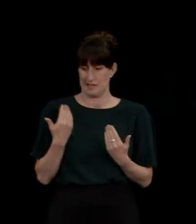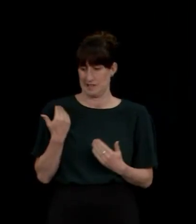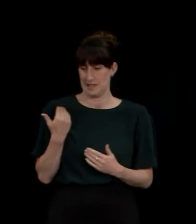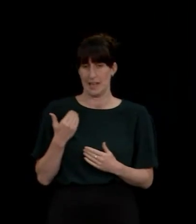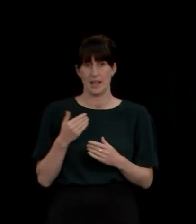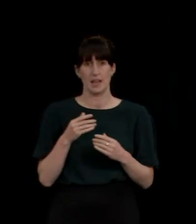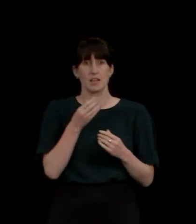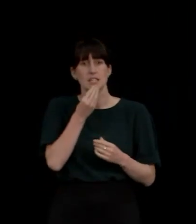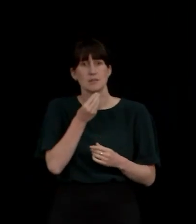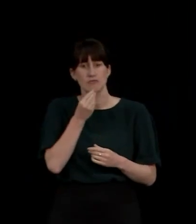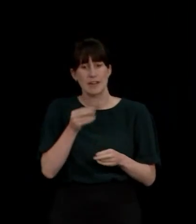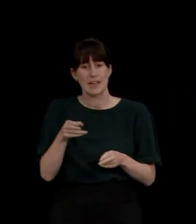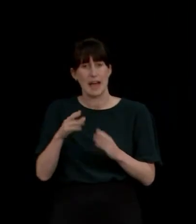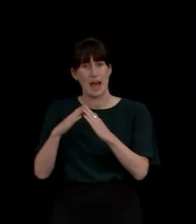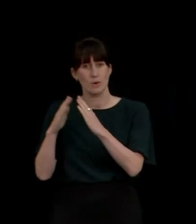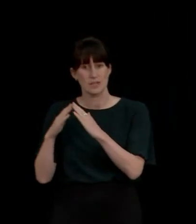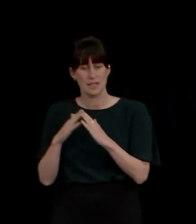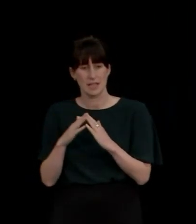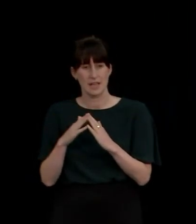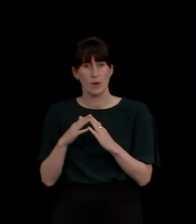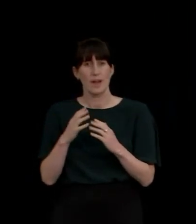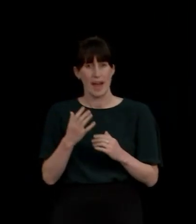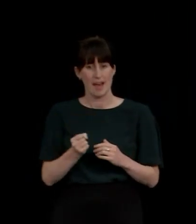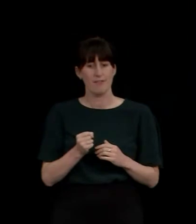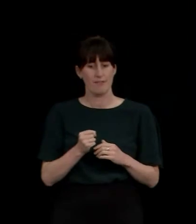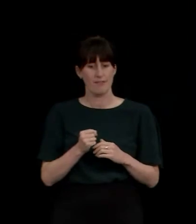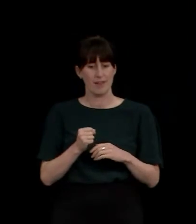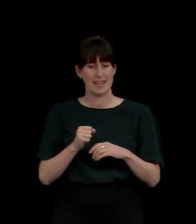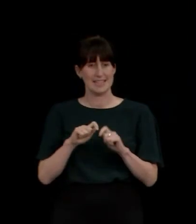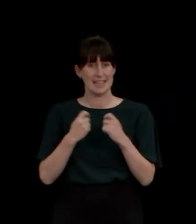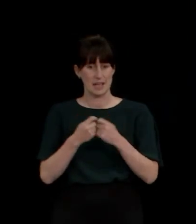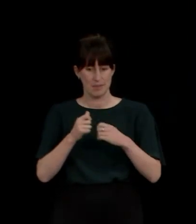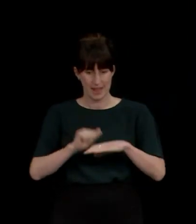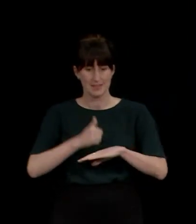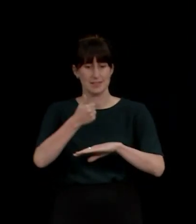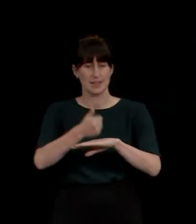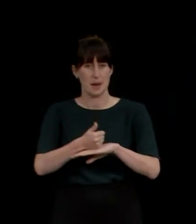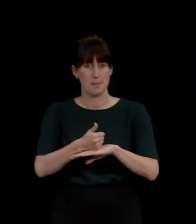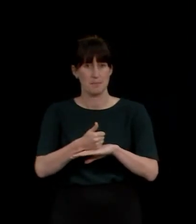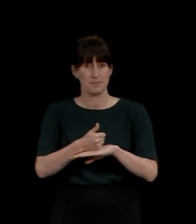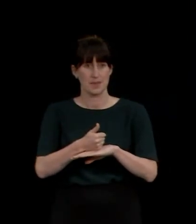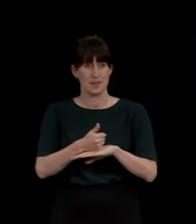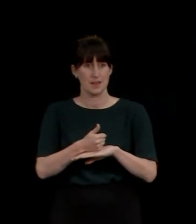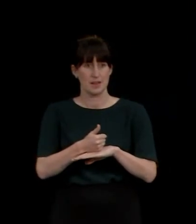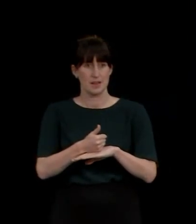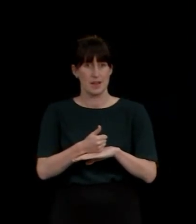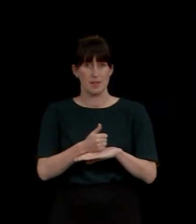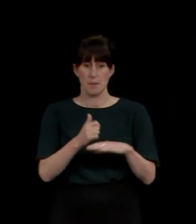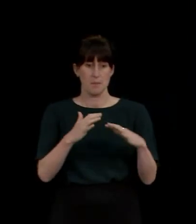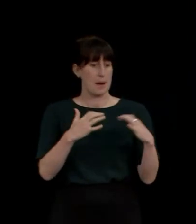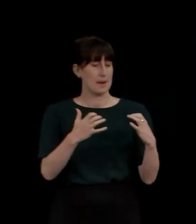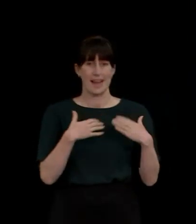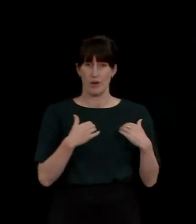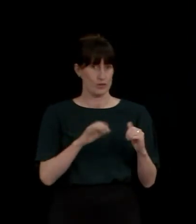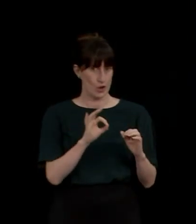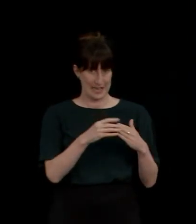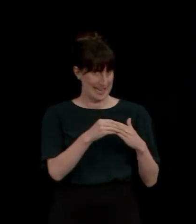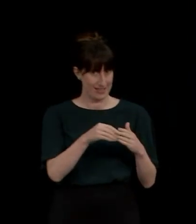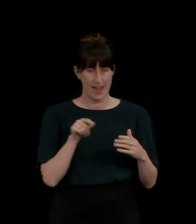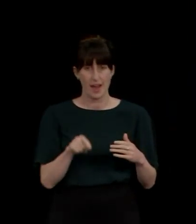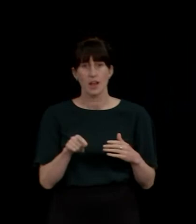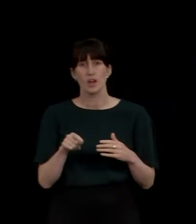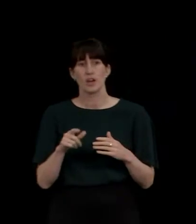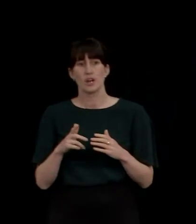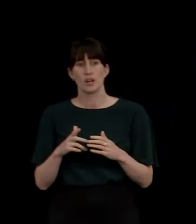a specific incident management team has been set up, led by actually not the public health unit, but by the